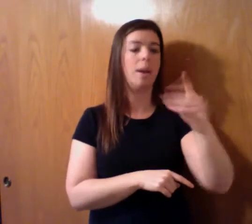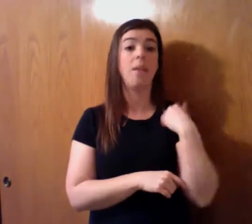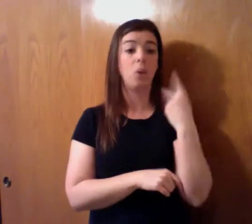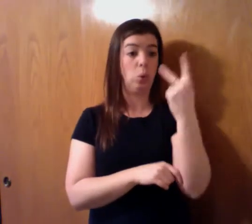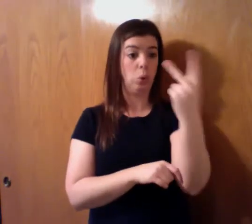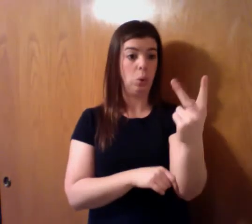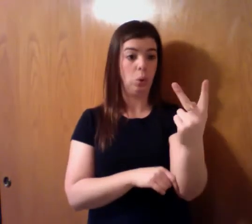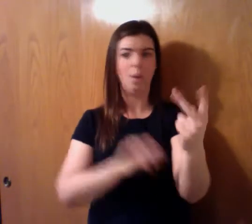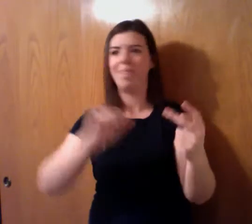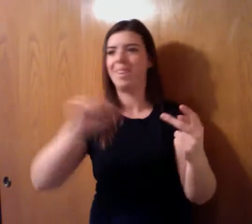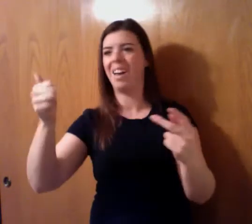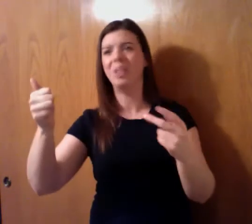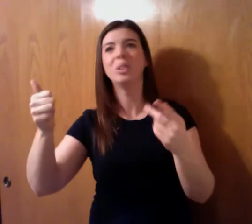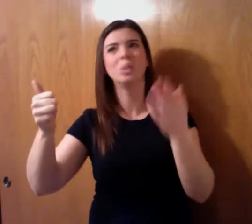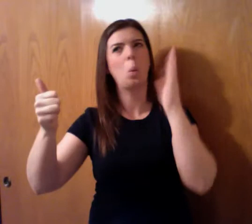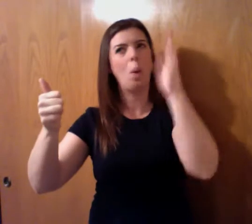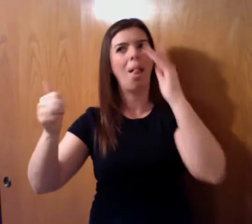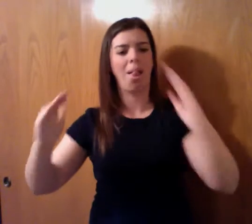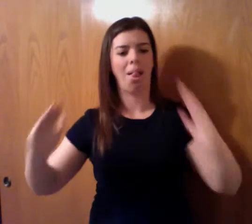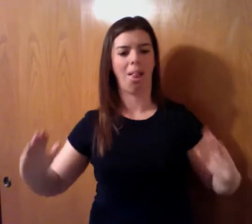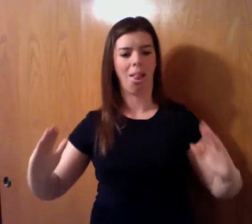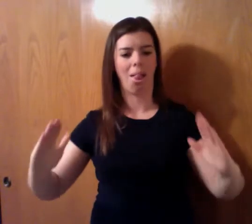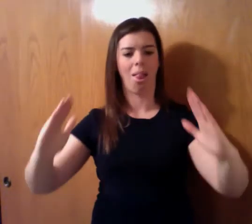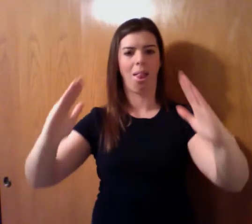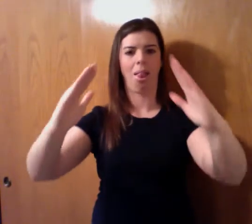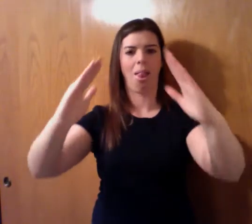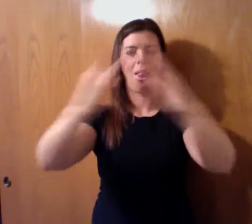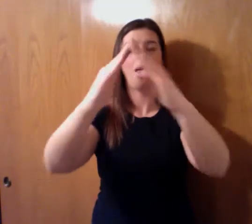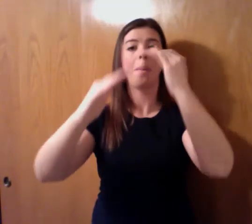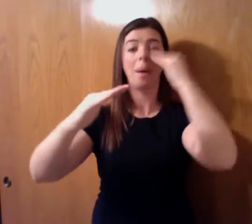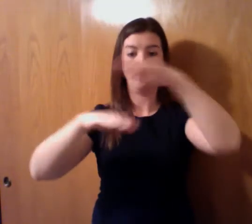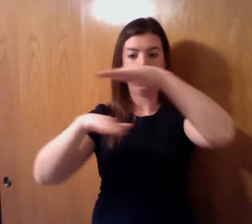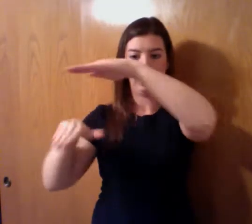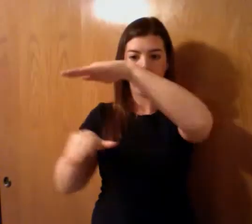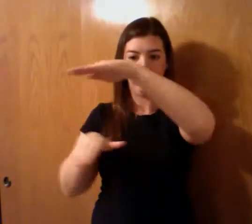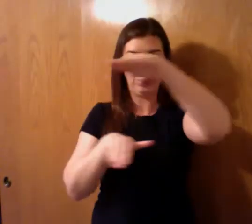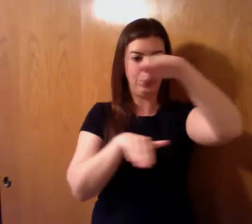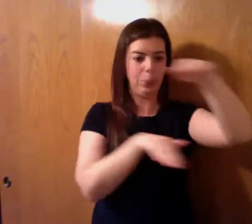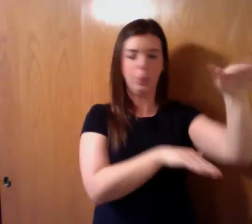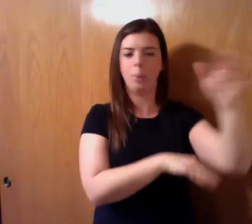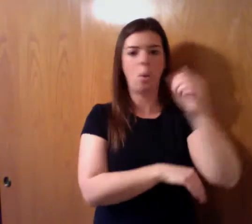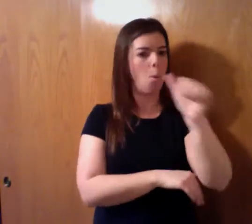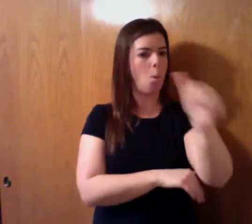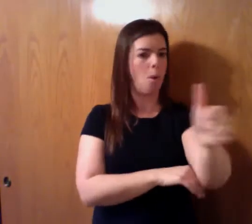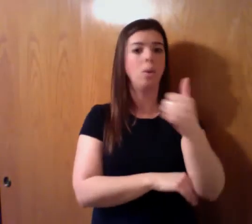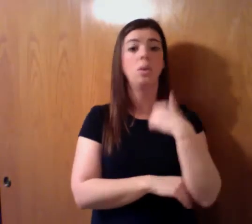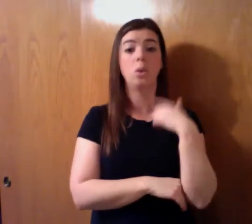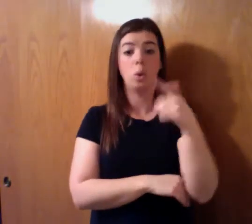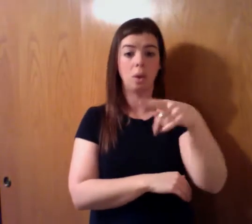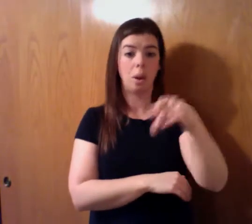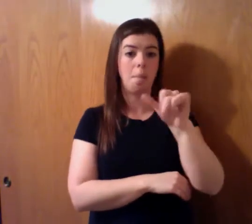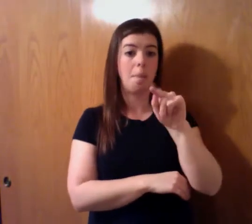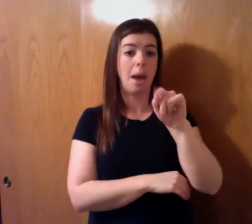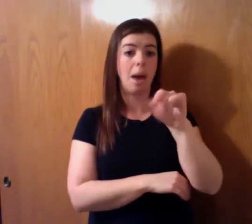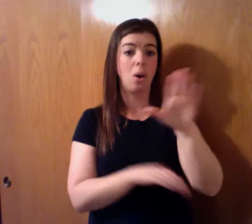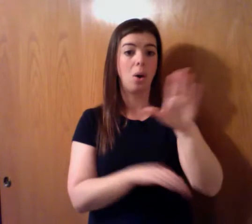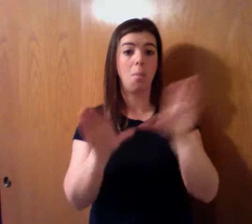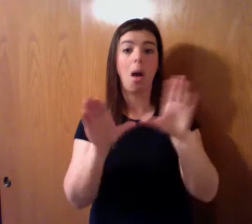would eventually touch if I continued the line. Very good. Those are pattern blocks, and we're going to be learning a whole bunch of things about